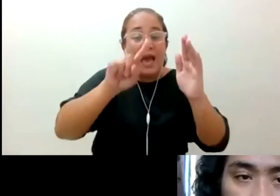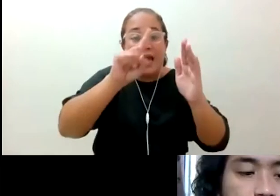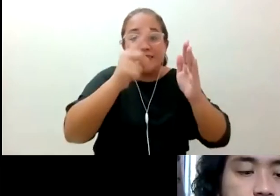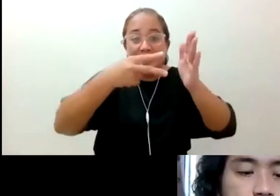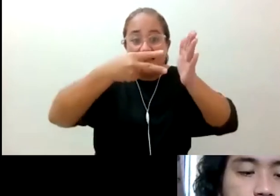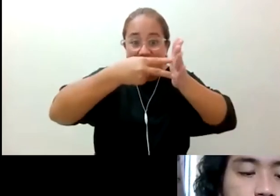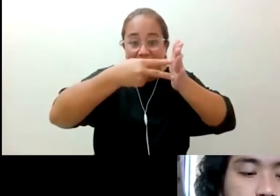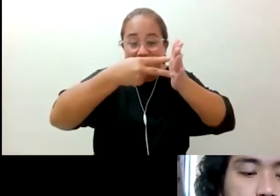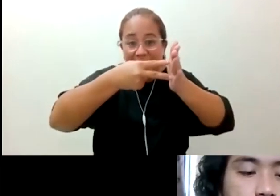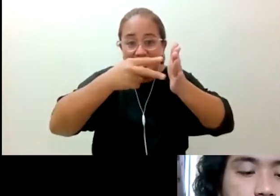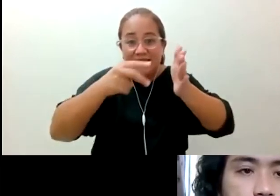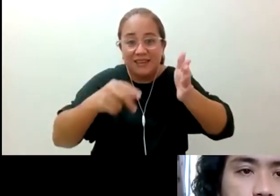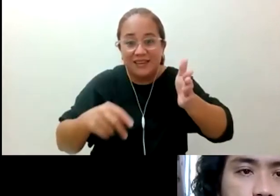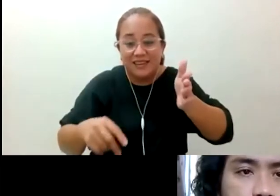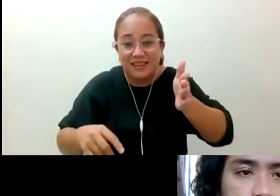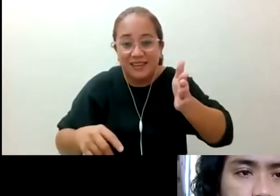So you,